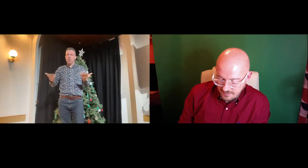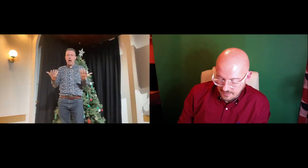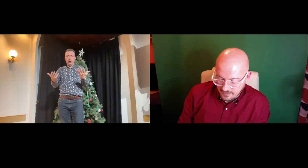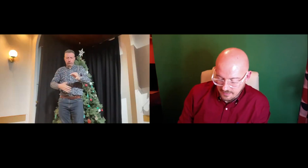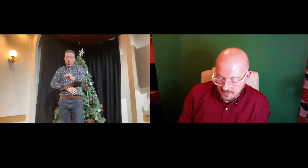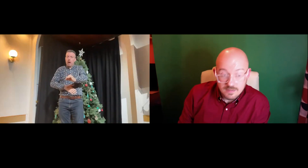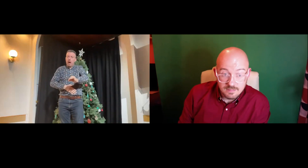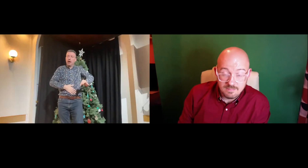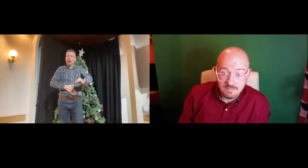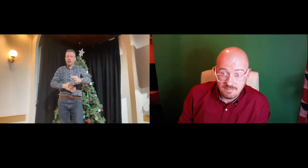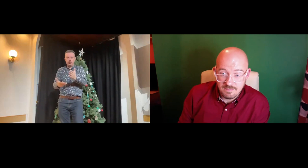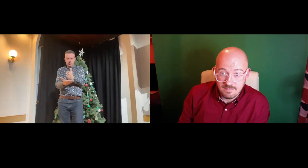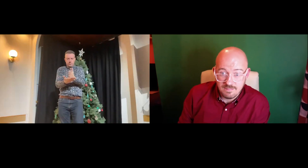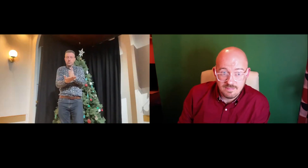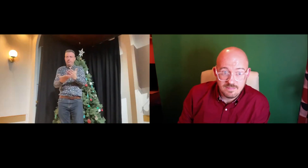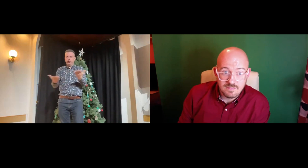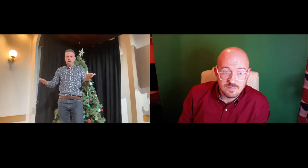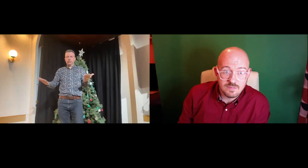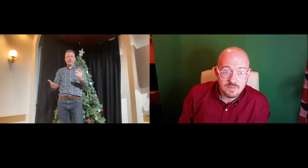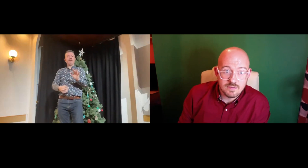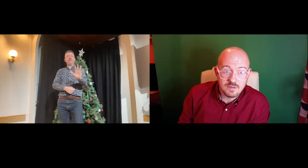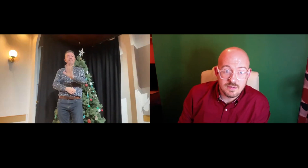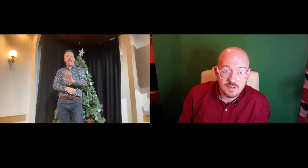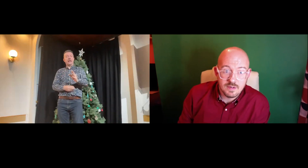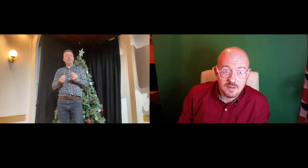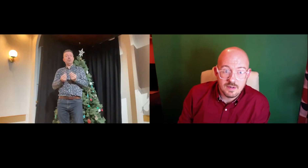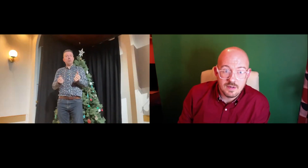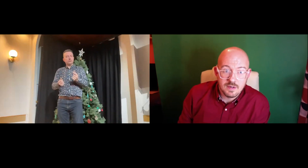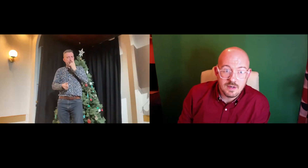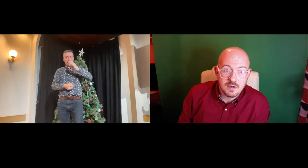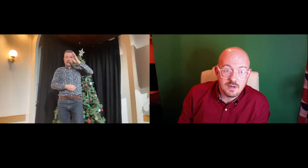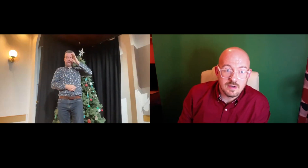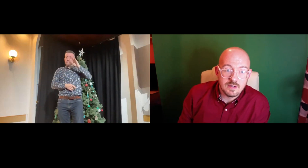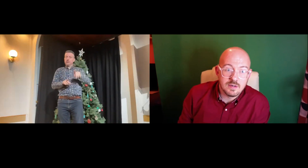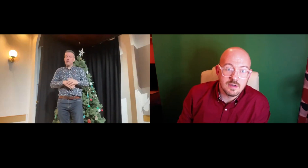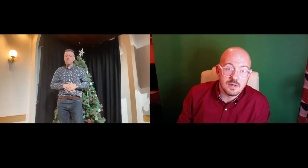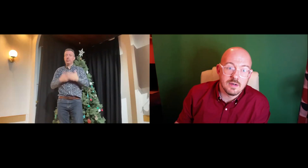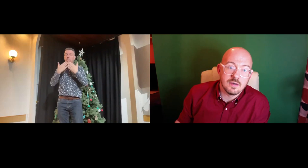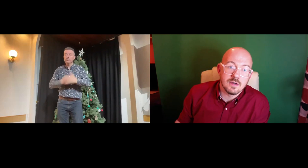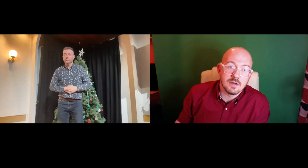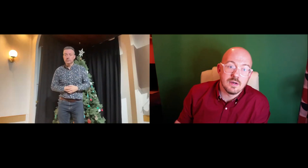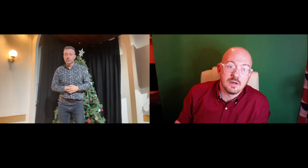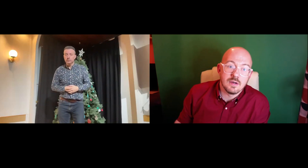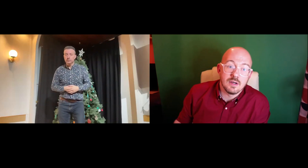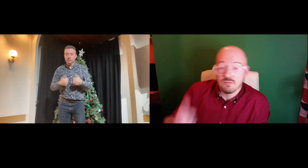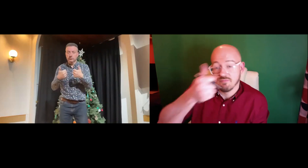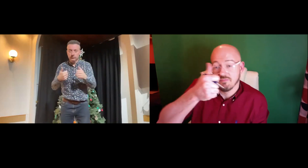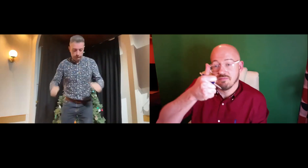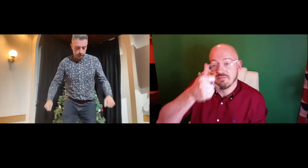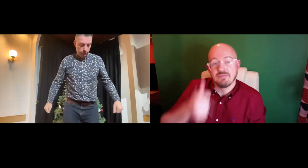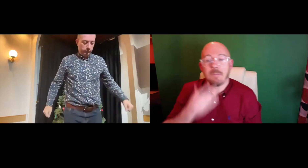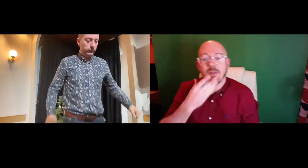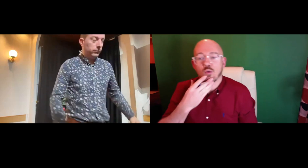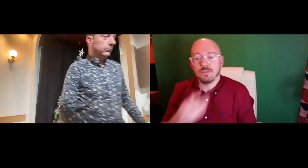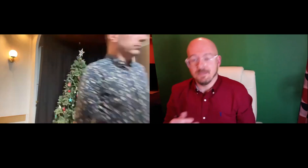maximum fluency, that means fluency. So what's your definition of fluency? I think saying fluency could be kind of